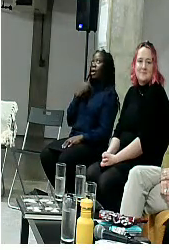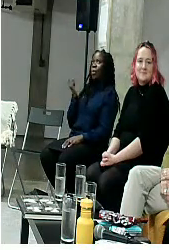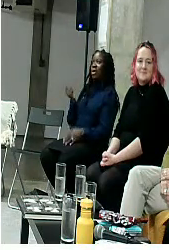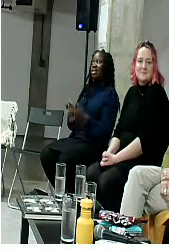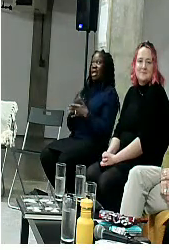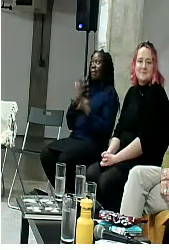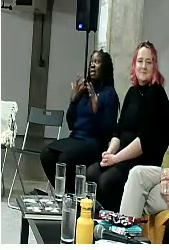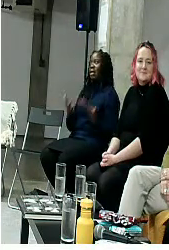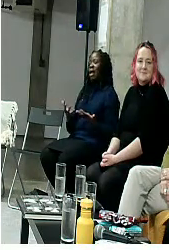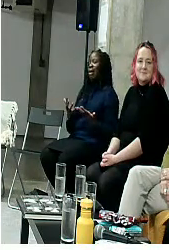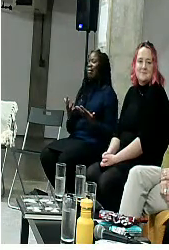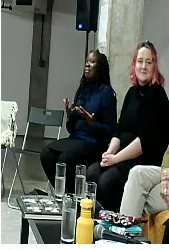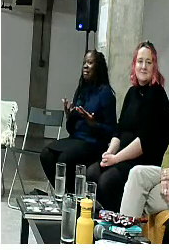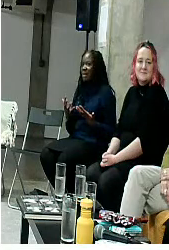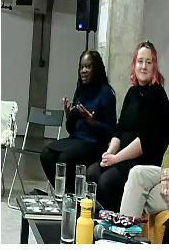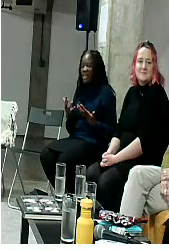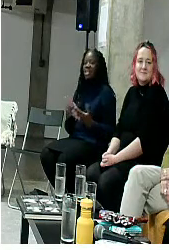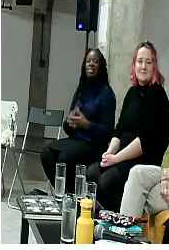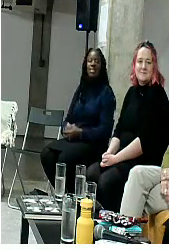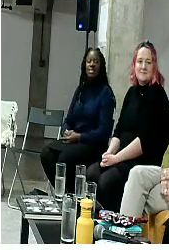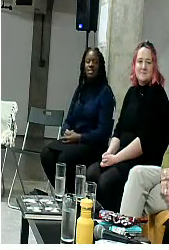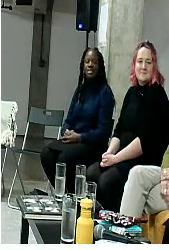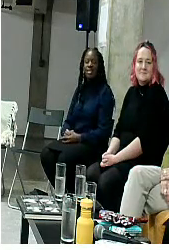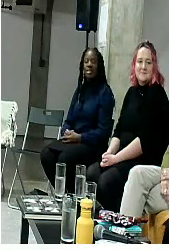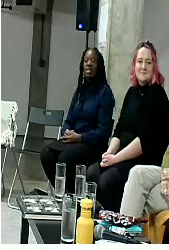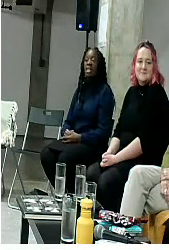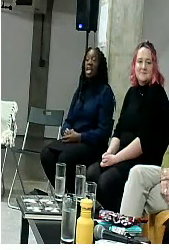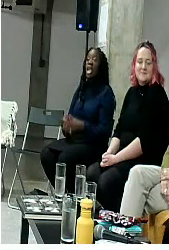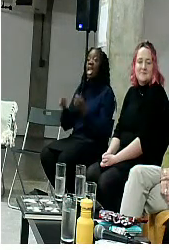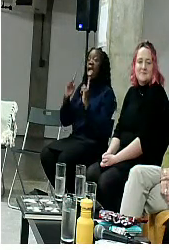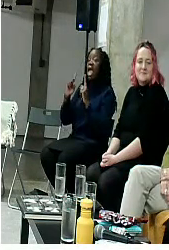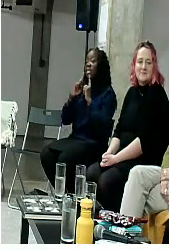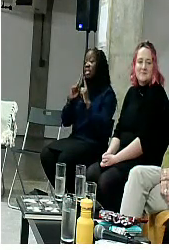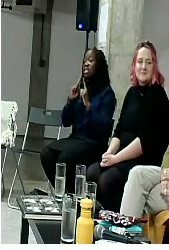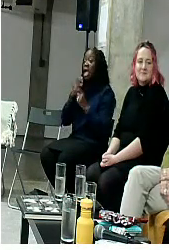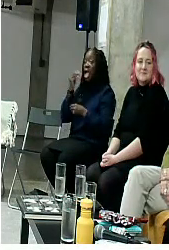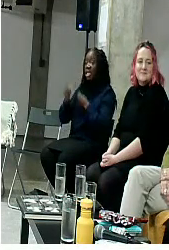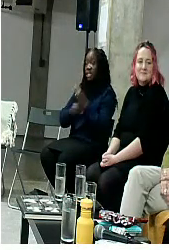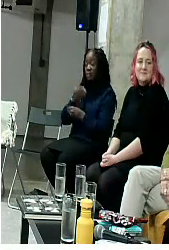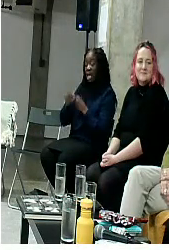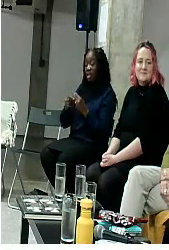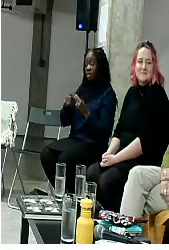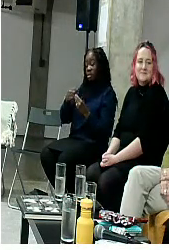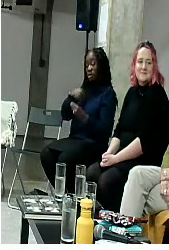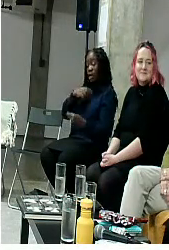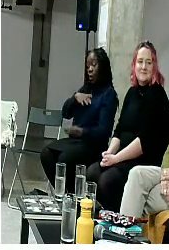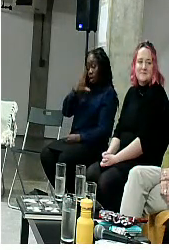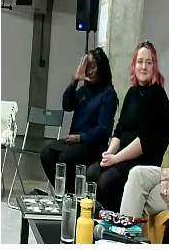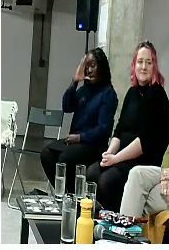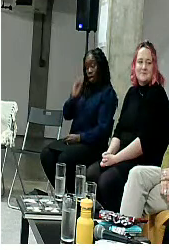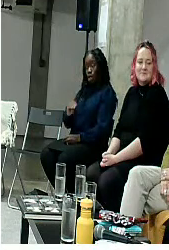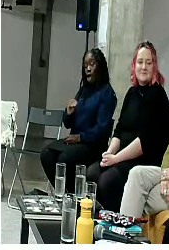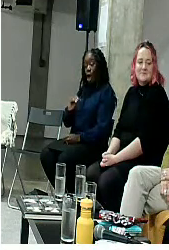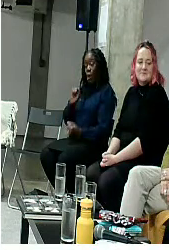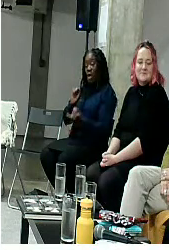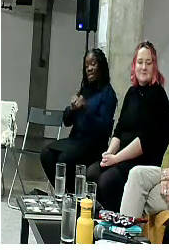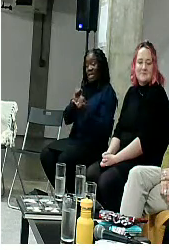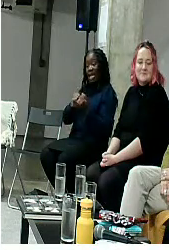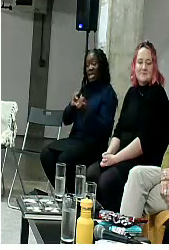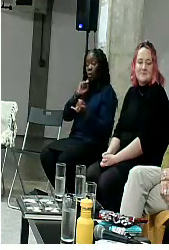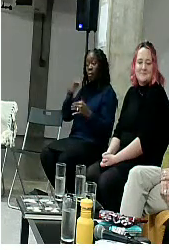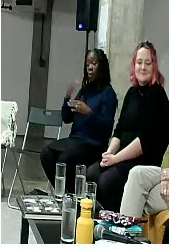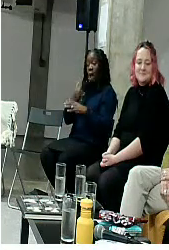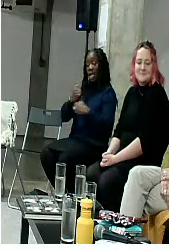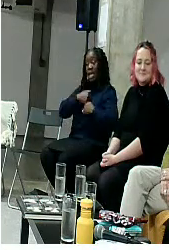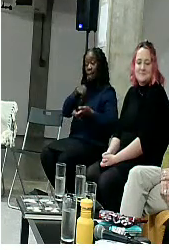now? And he said that I wanted to know that Cheney's going to work in